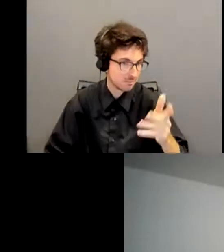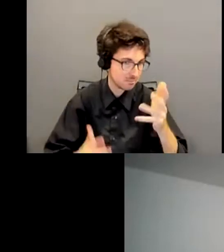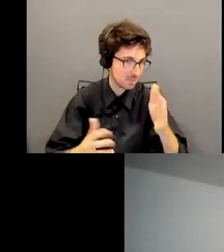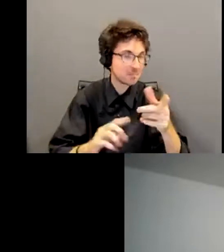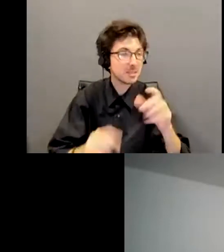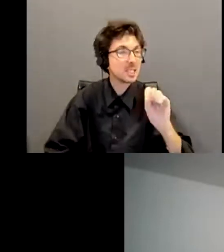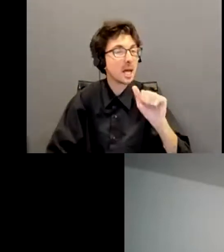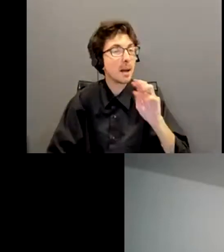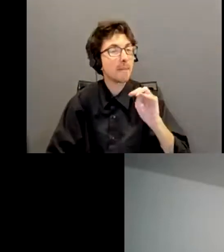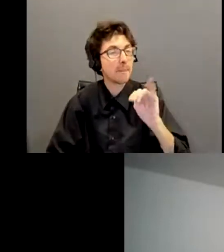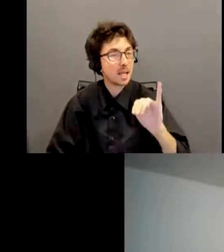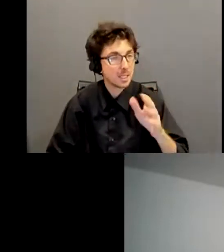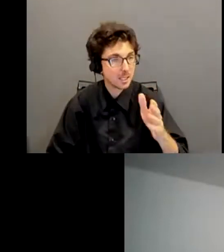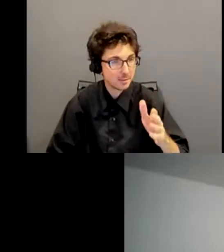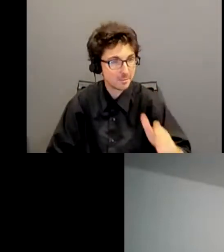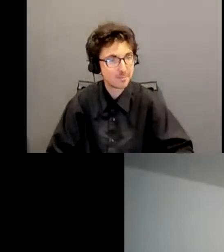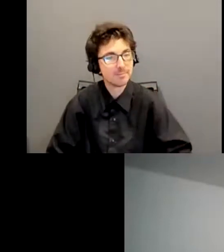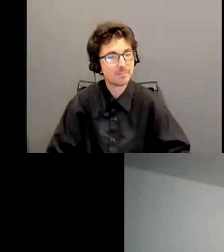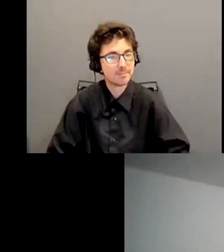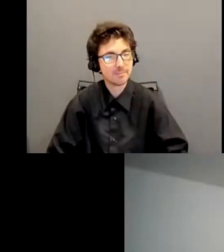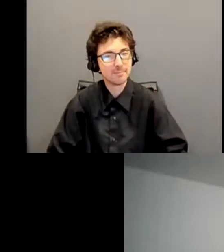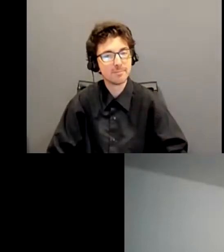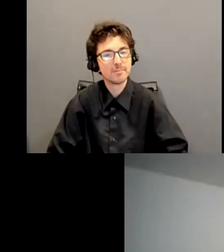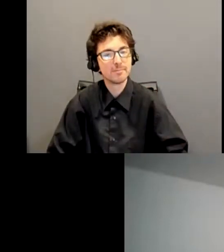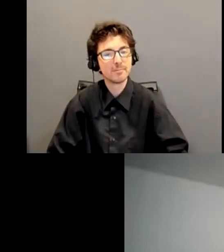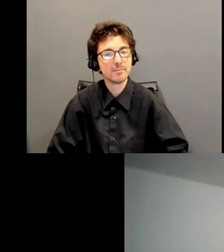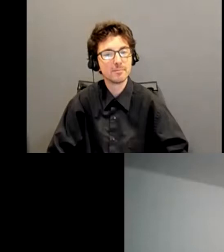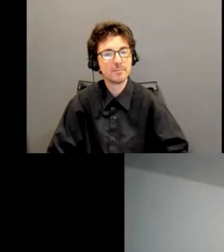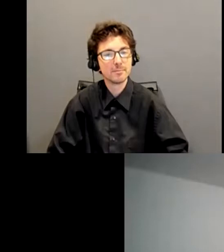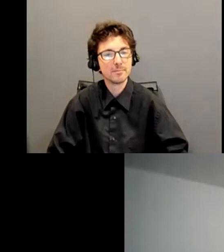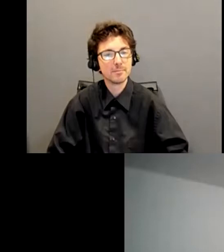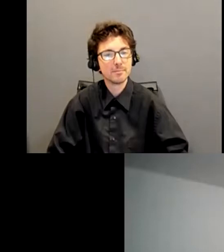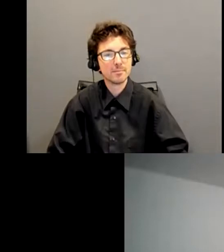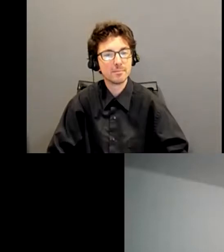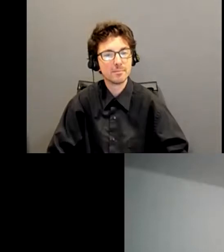Sami? Naam. Fadal. Shukran.